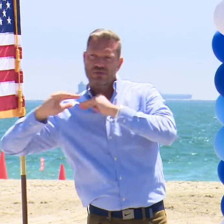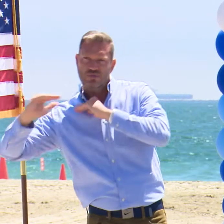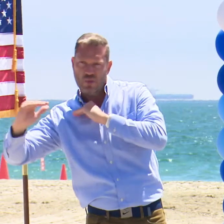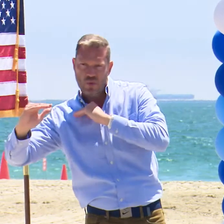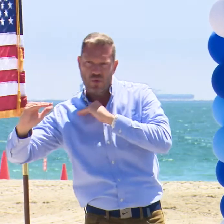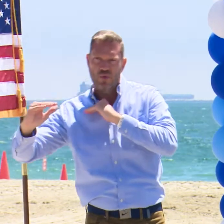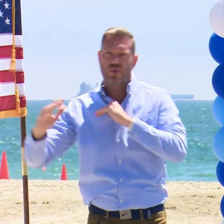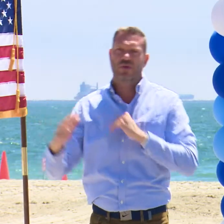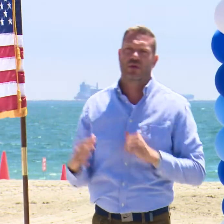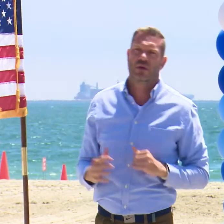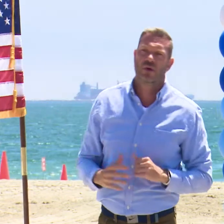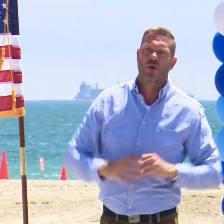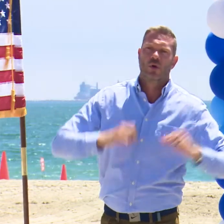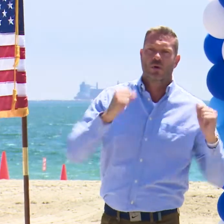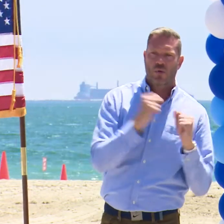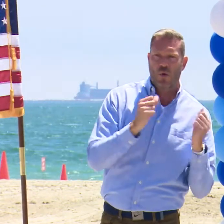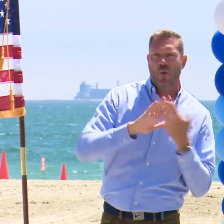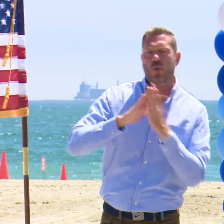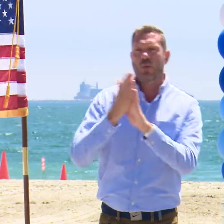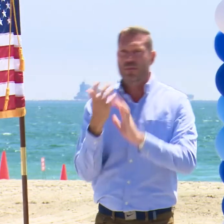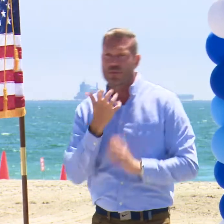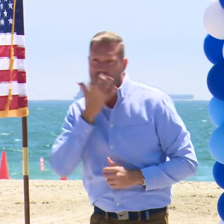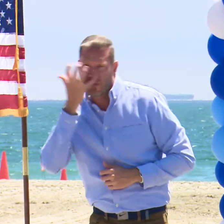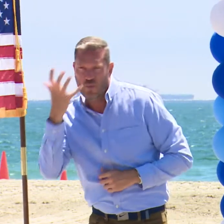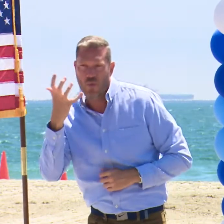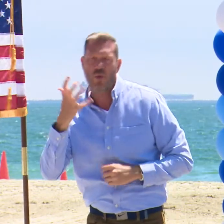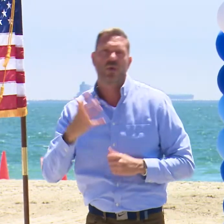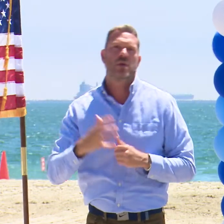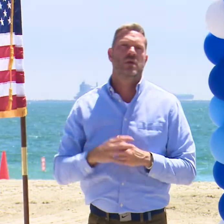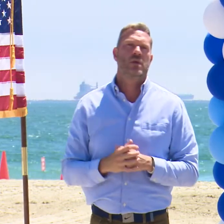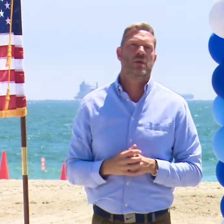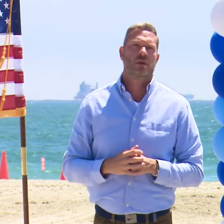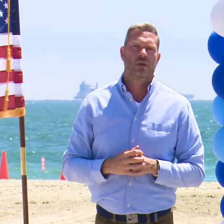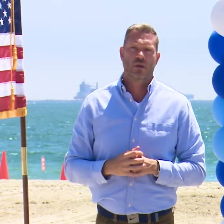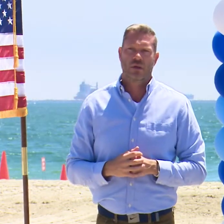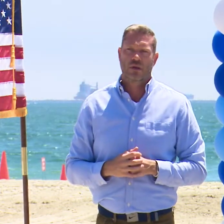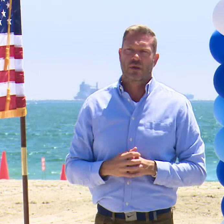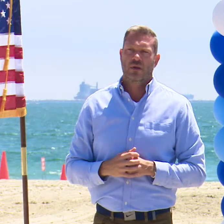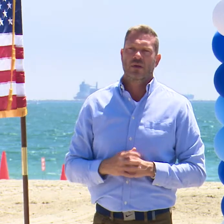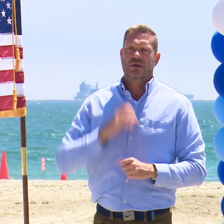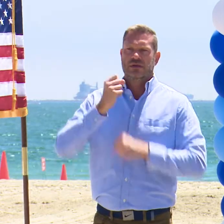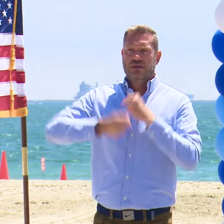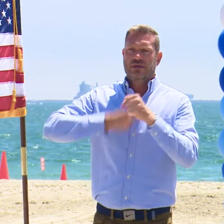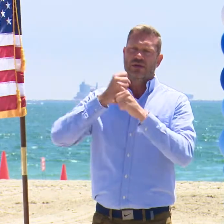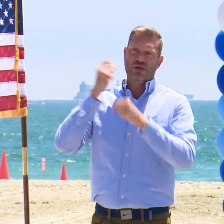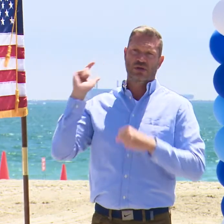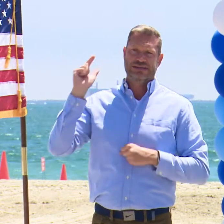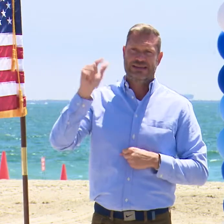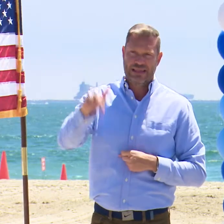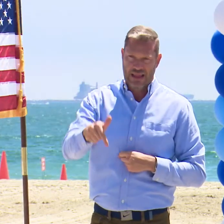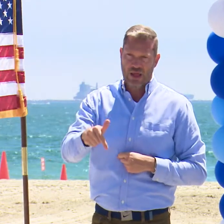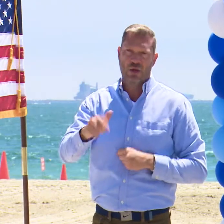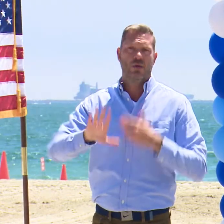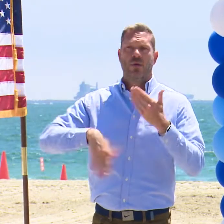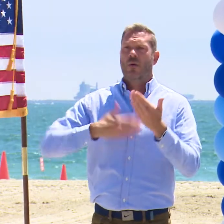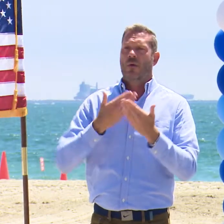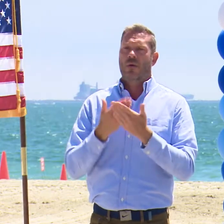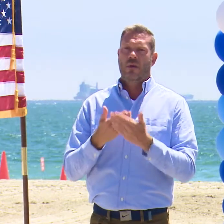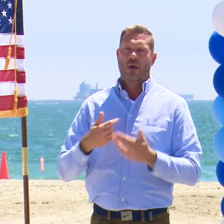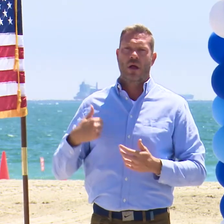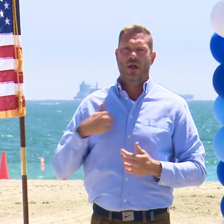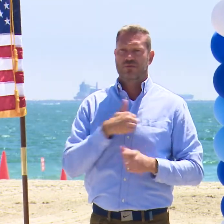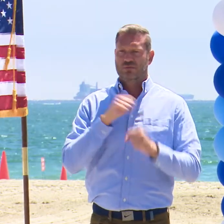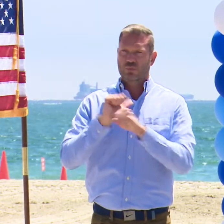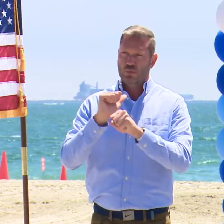that Dr. King gave 2 years later, in which he noted that all of us are woven together in what he called a